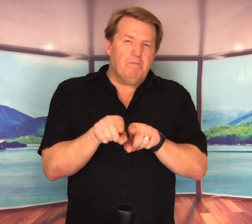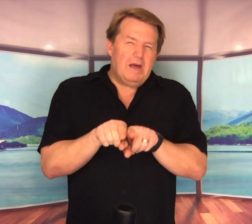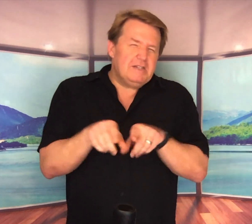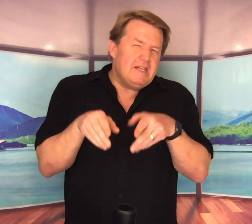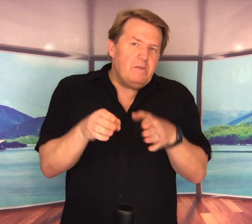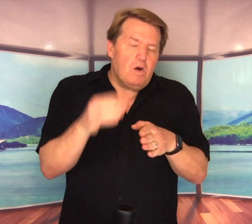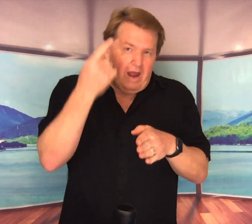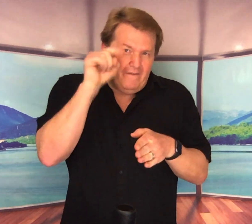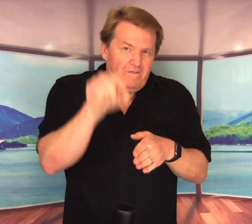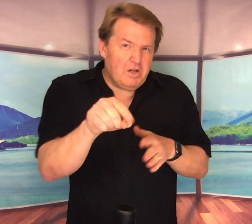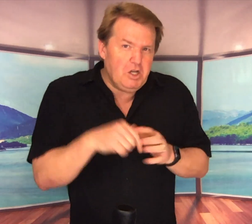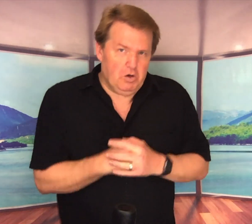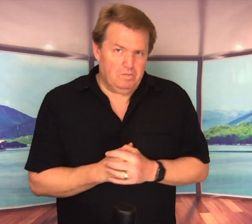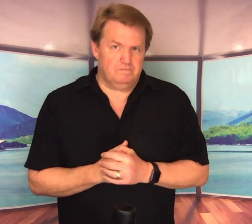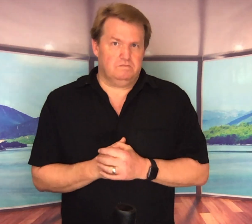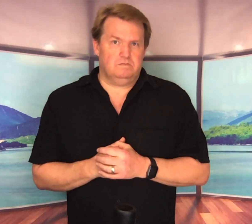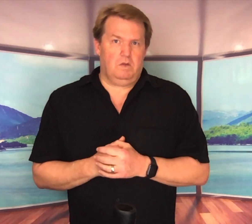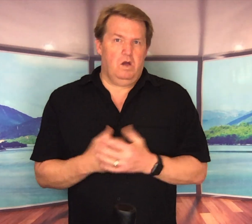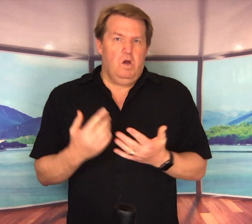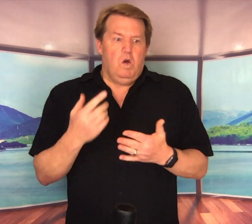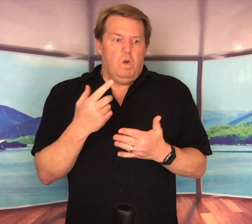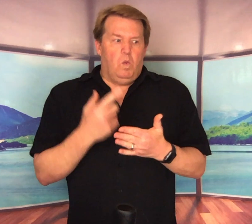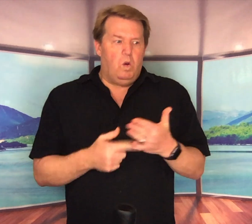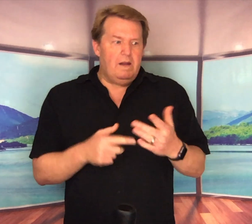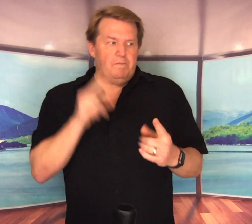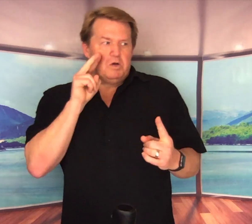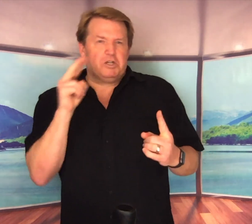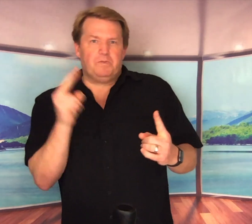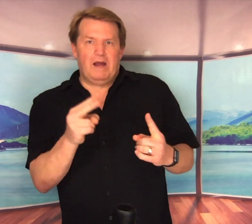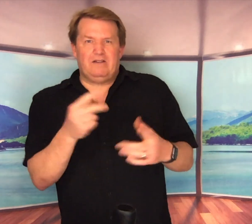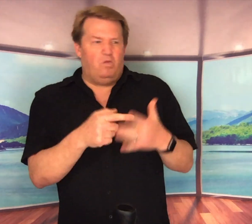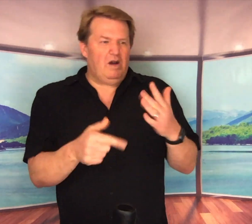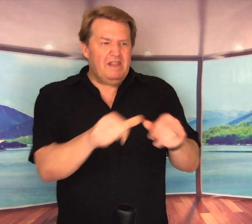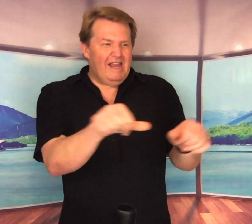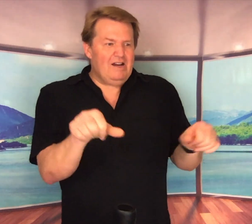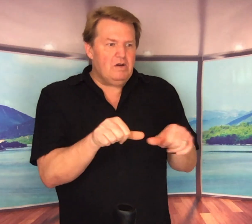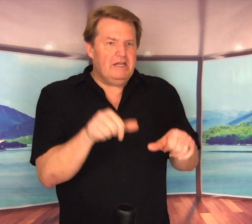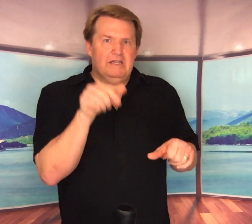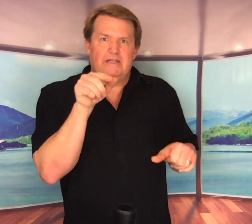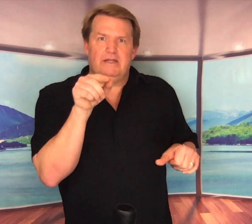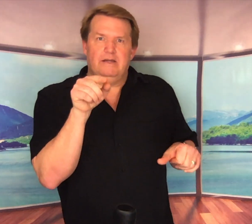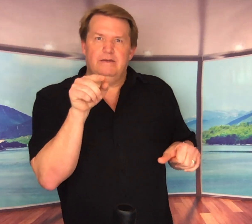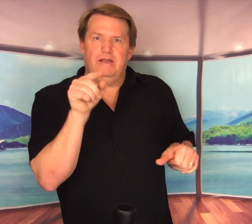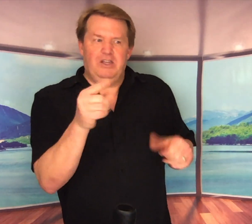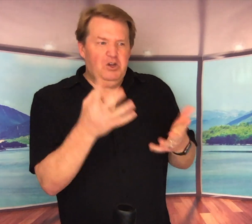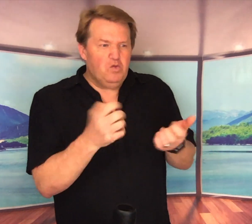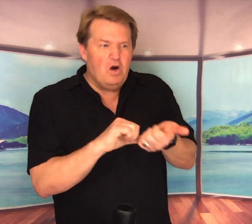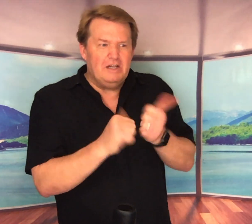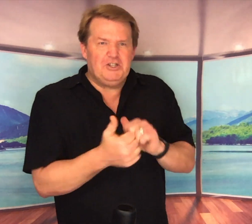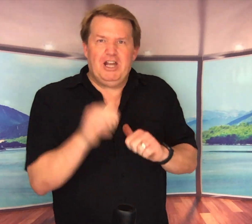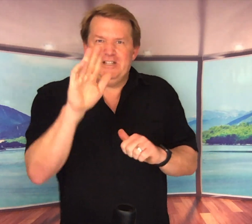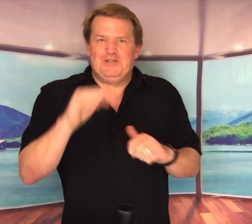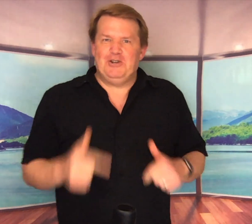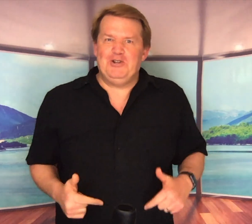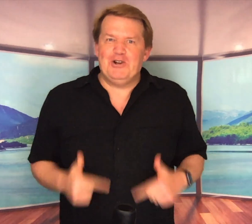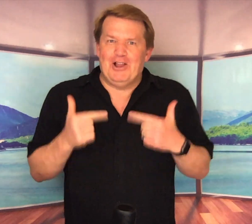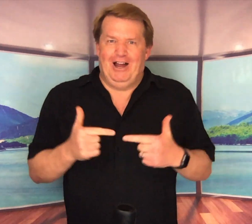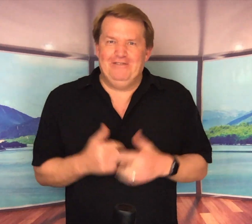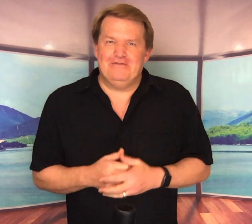the same way, for you, what perspective, what are the areas that you want changed in your life?